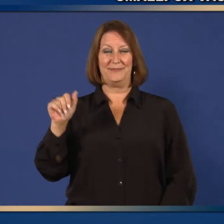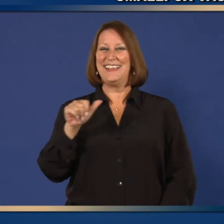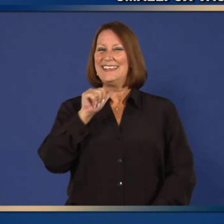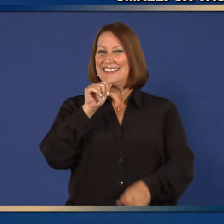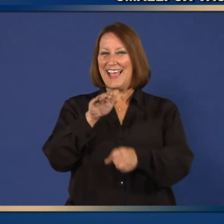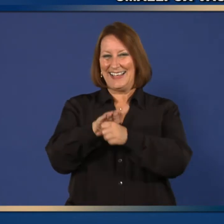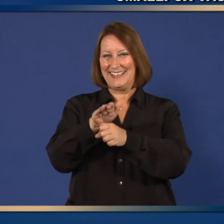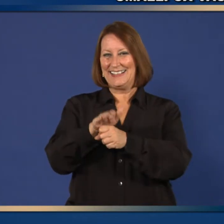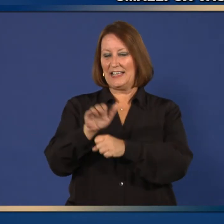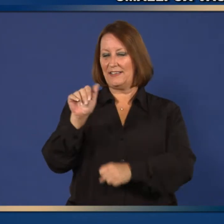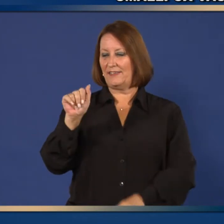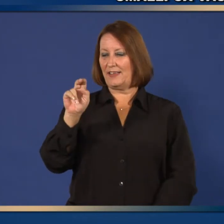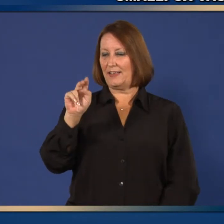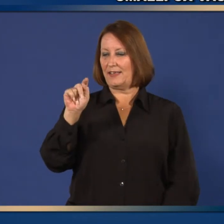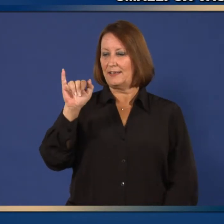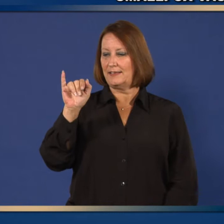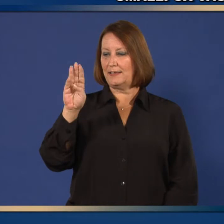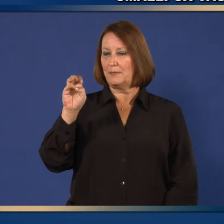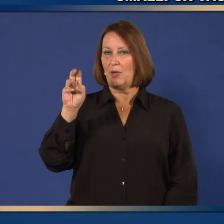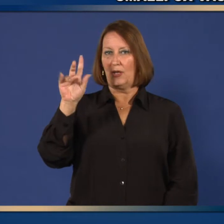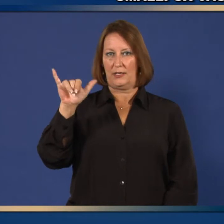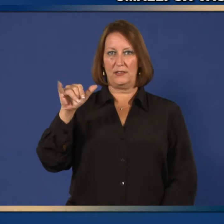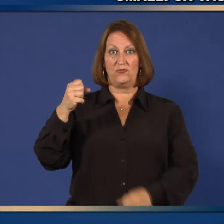affect the immune system.